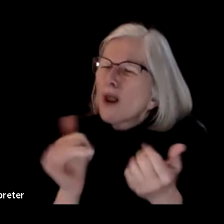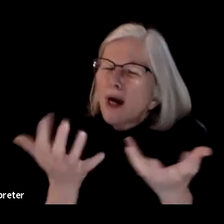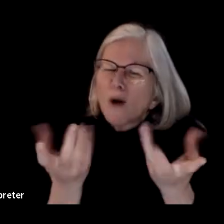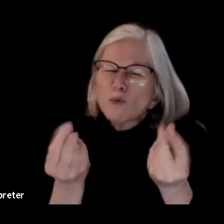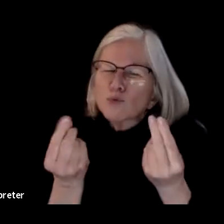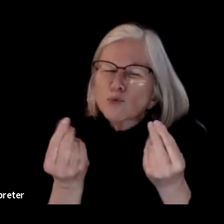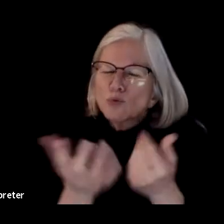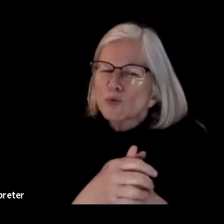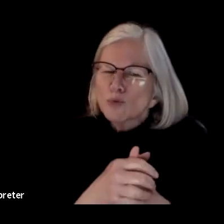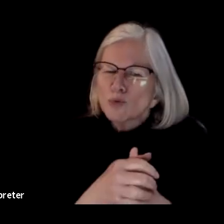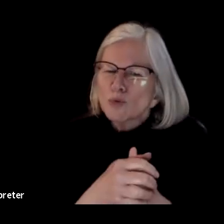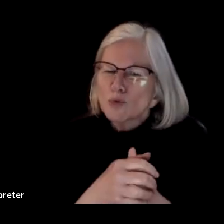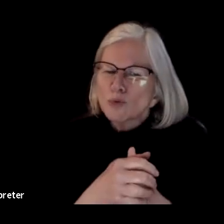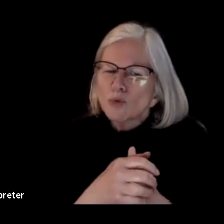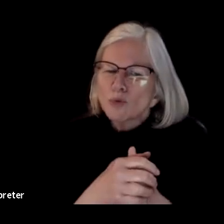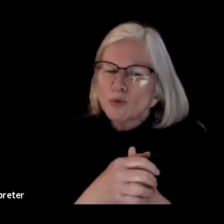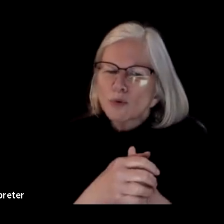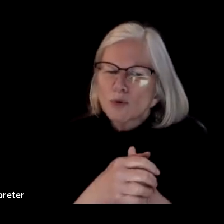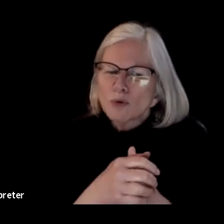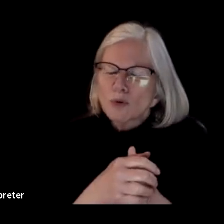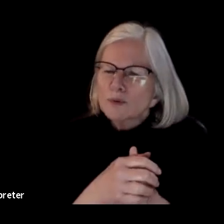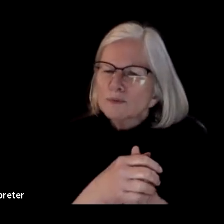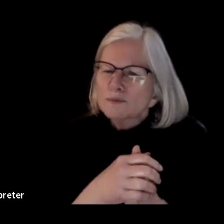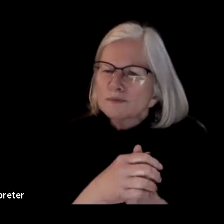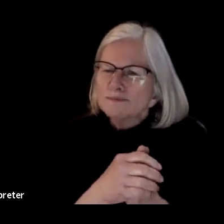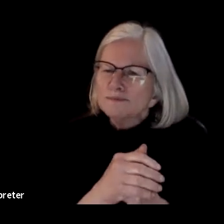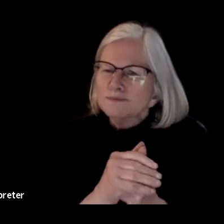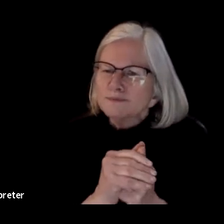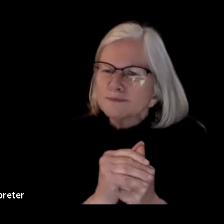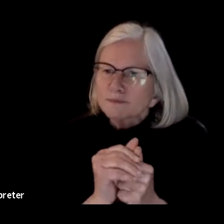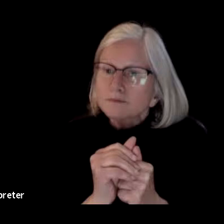Dan, will you take that? Yes, Commissioner.